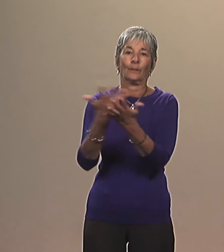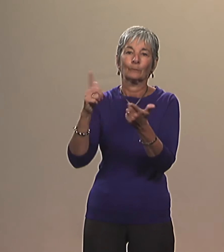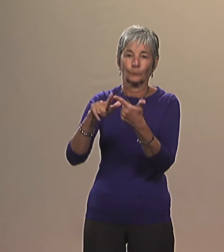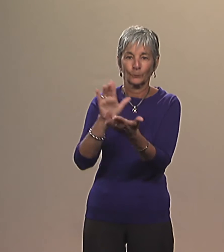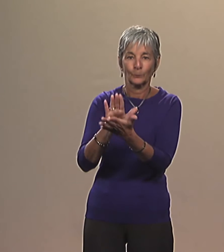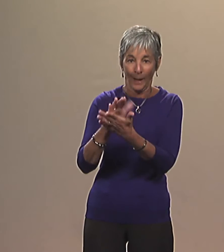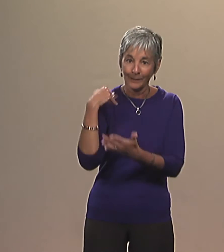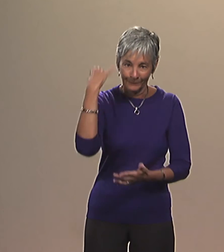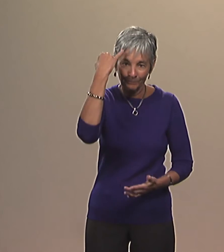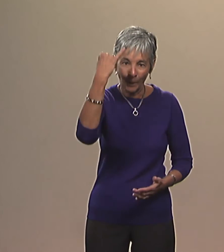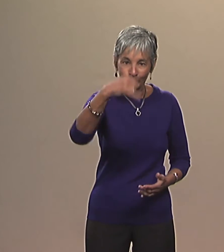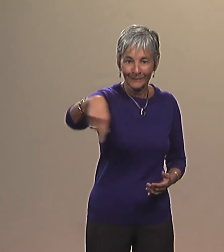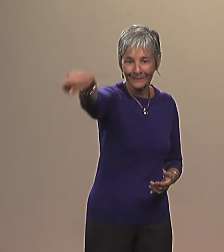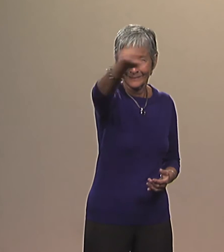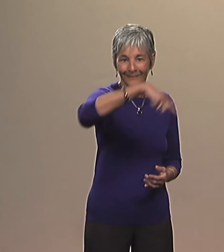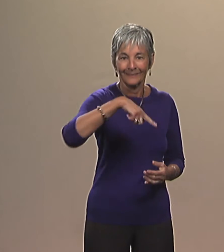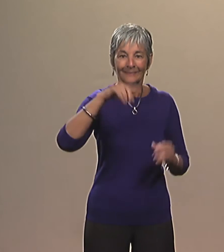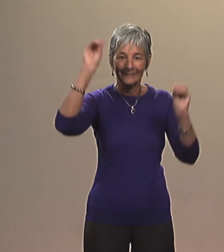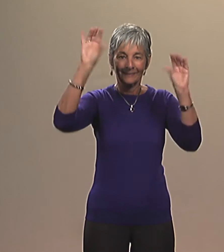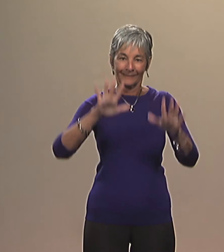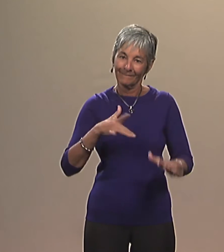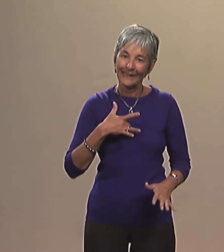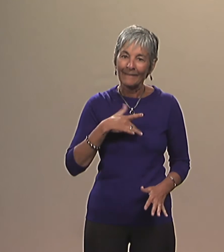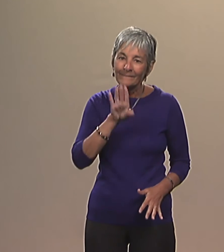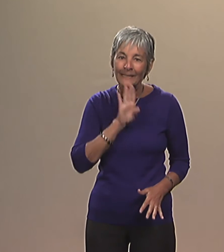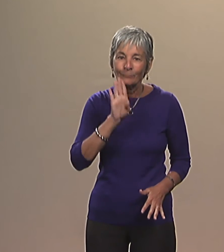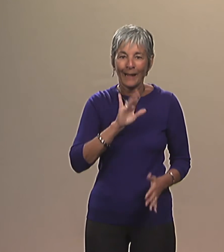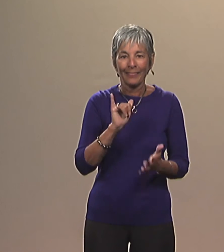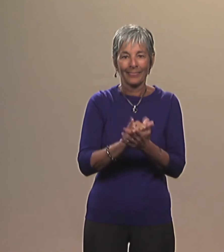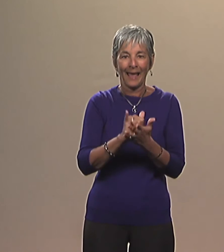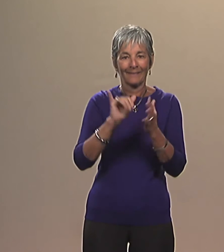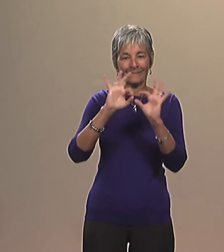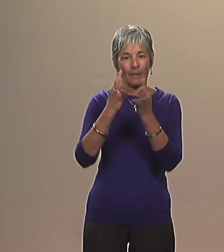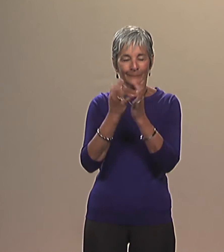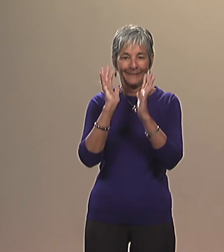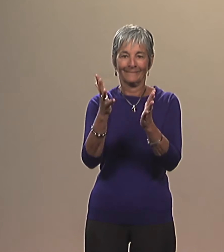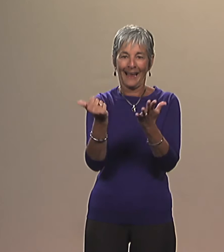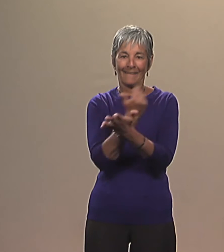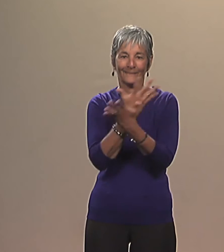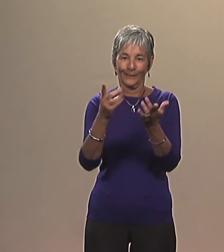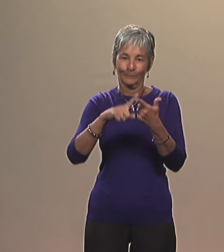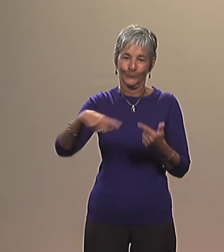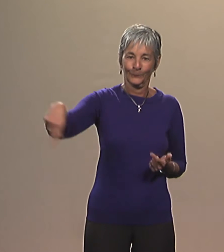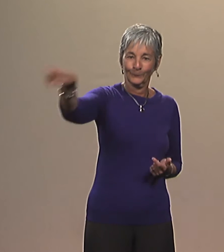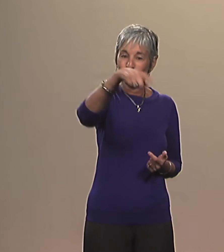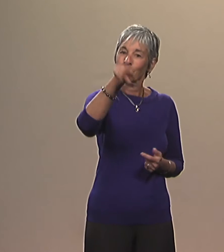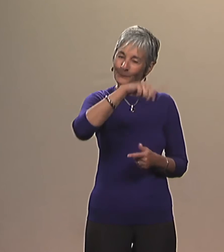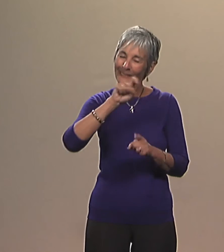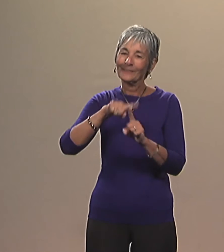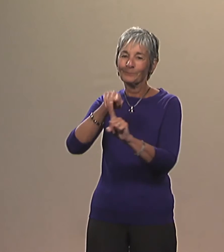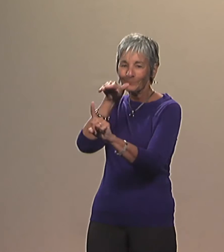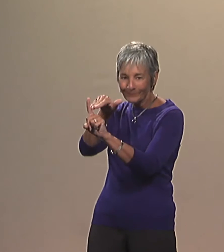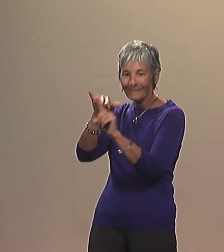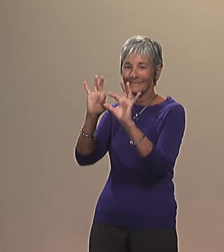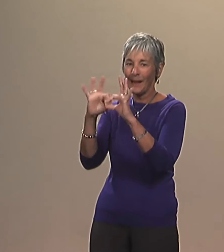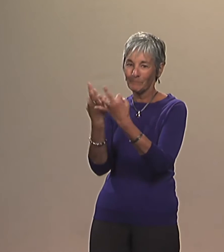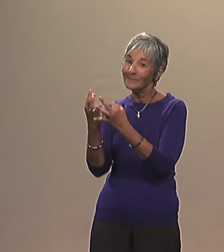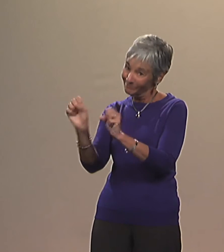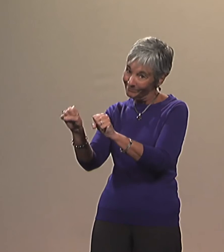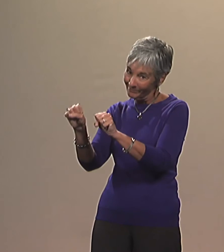school. I know you, as teachers, have frustrations when they leave everything up to you, but it is up to us to remind those families that